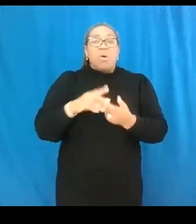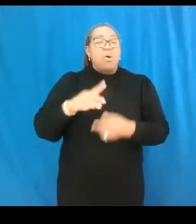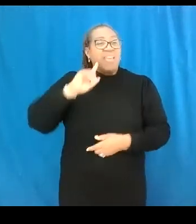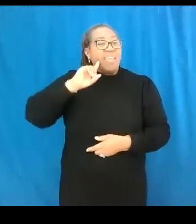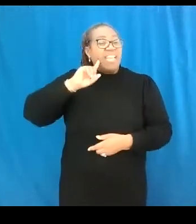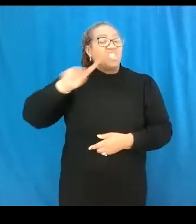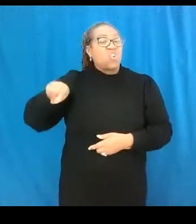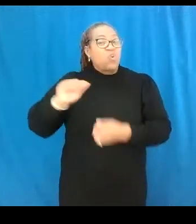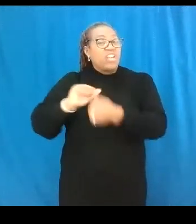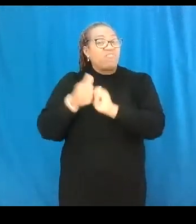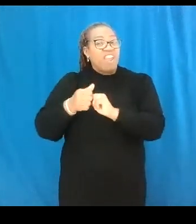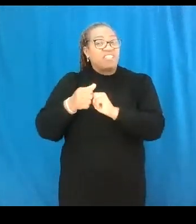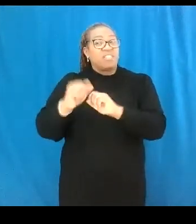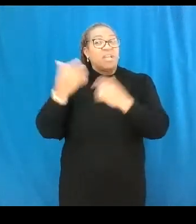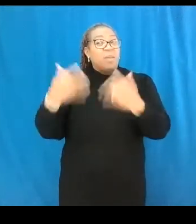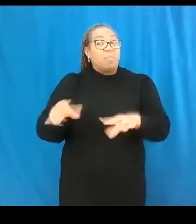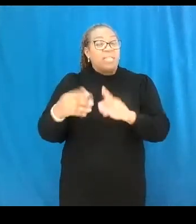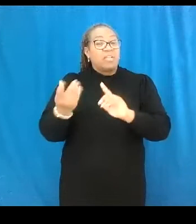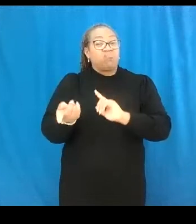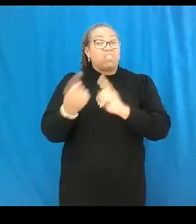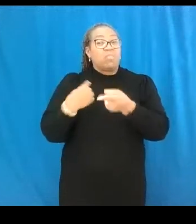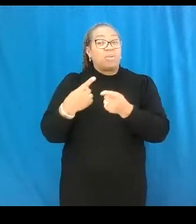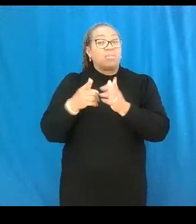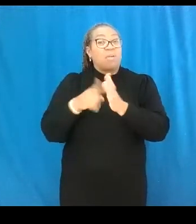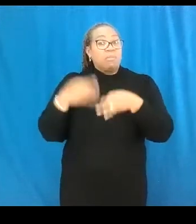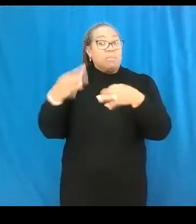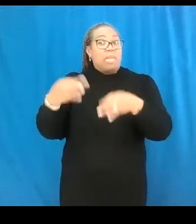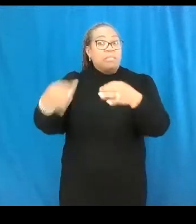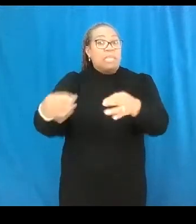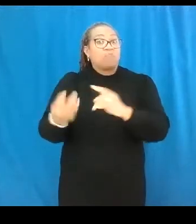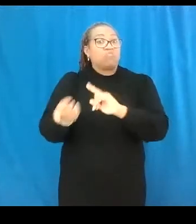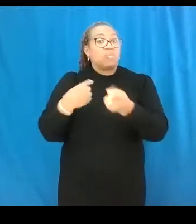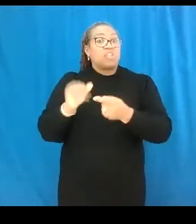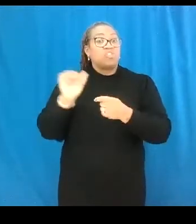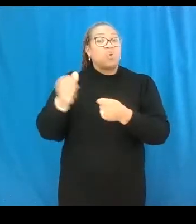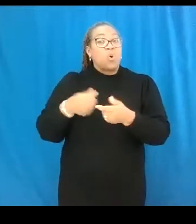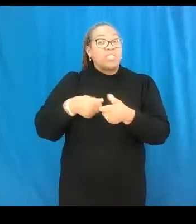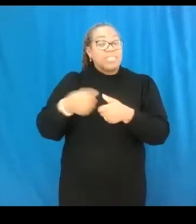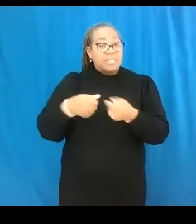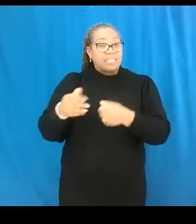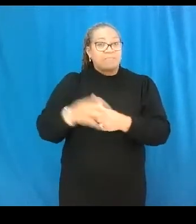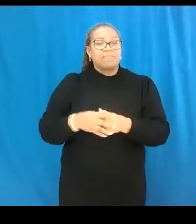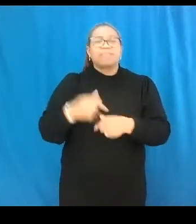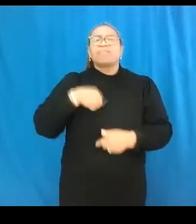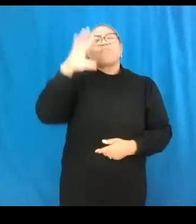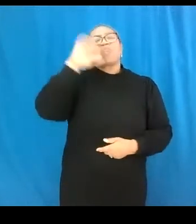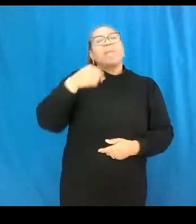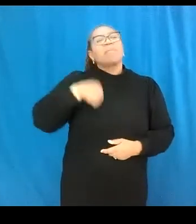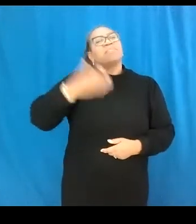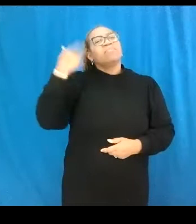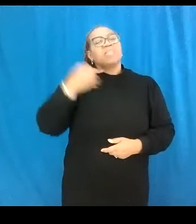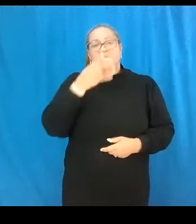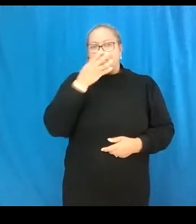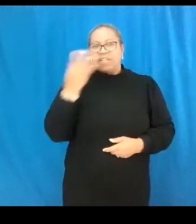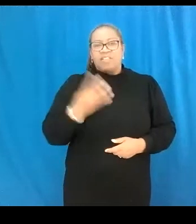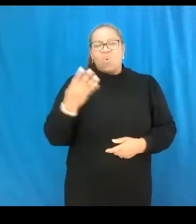that responded too late to you. And when I was 14 years old, in my teenage years were filled